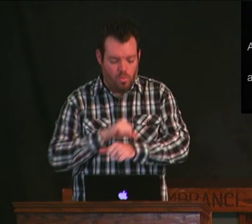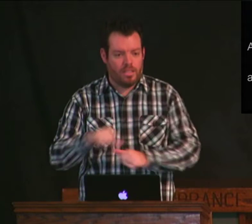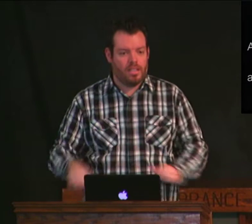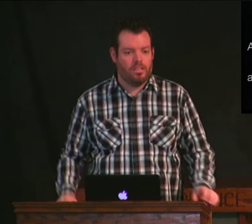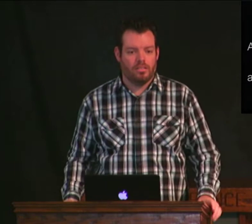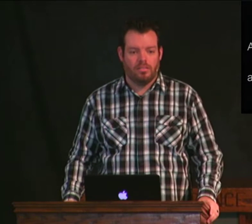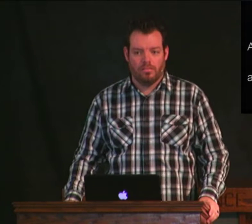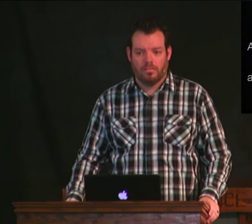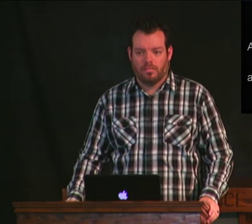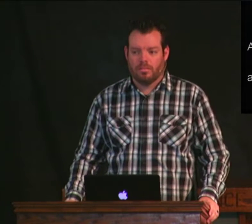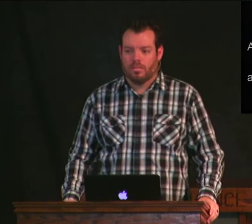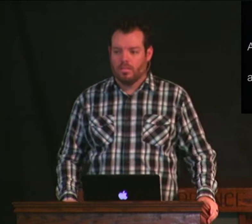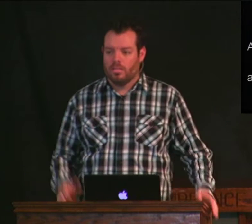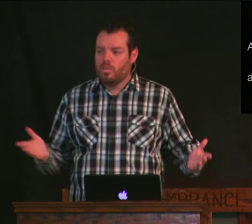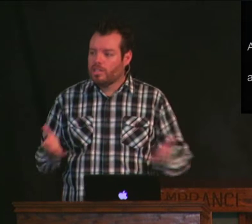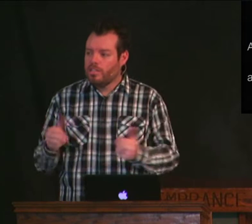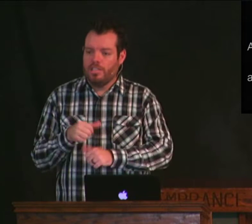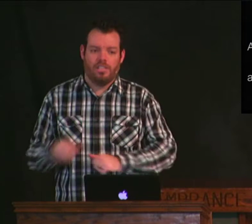one another. We encourage each other.